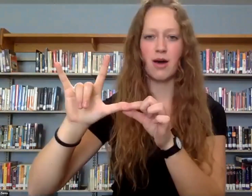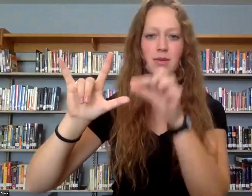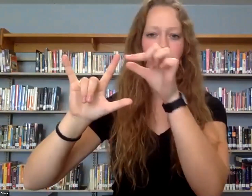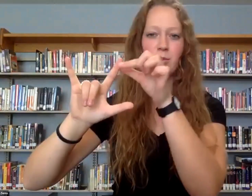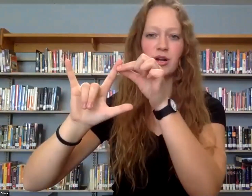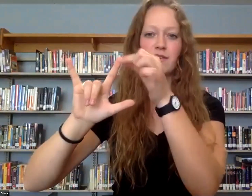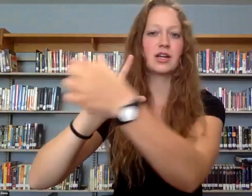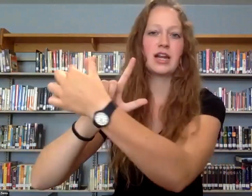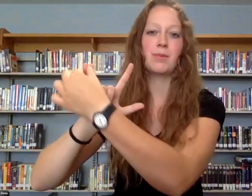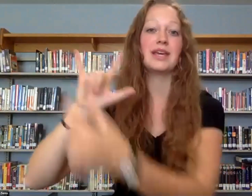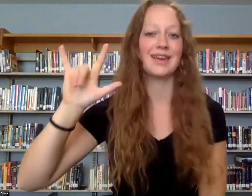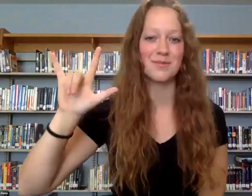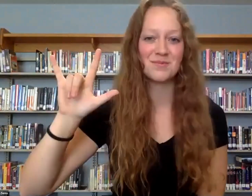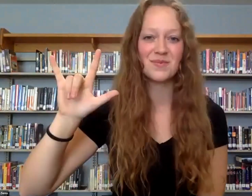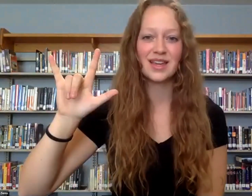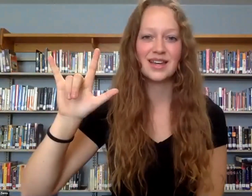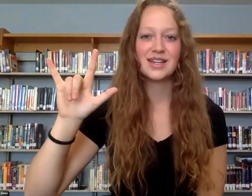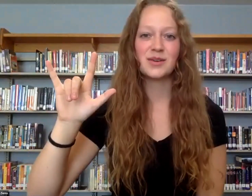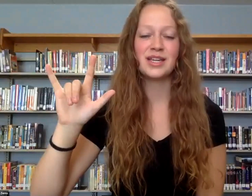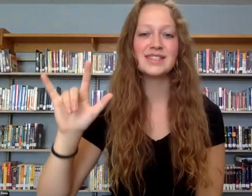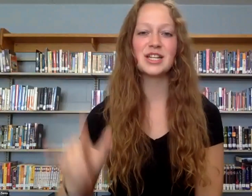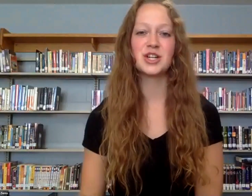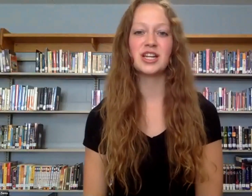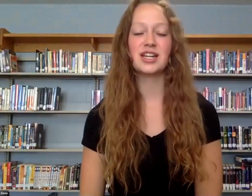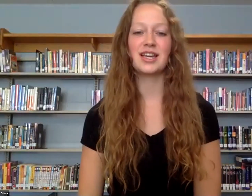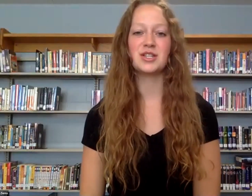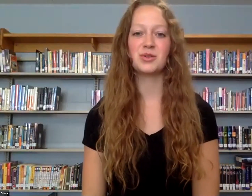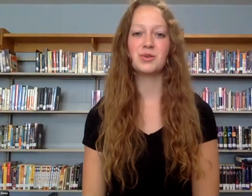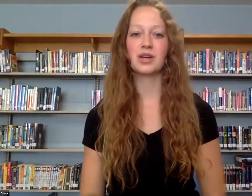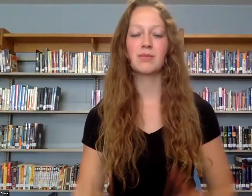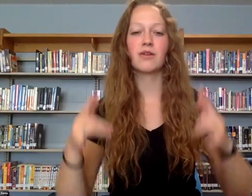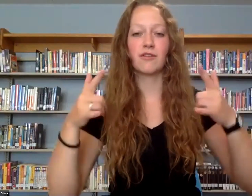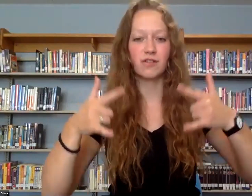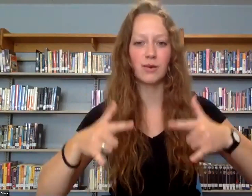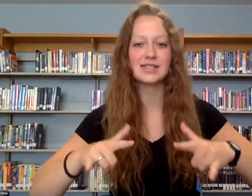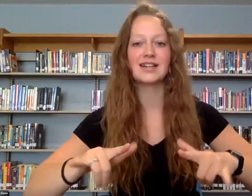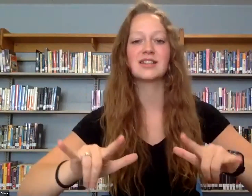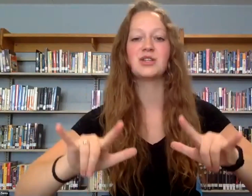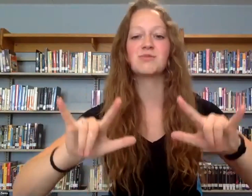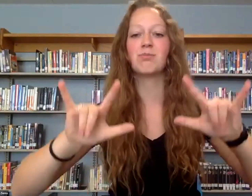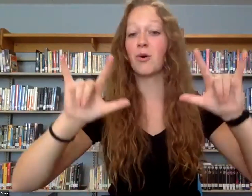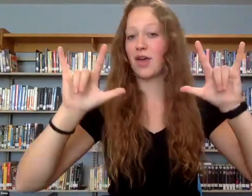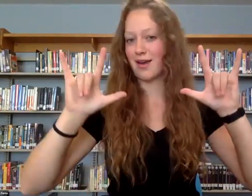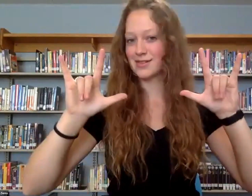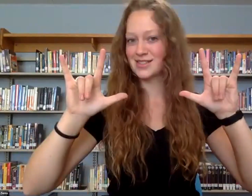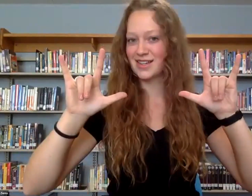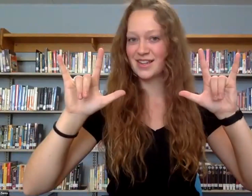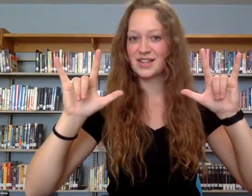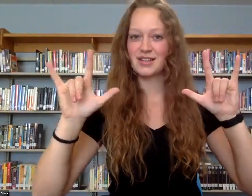thumb, your pointer finger, and your pinky up. So he's going to turn it into more of a flowy sign. He's going to use both hands. A little